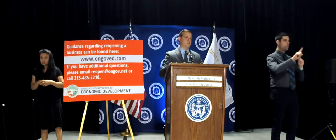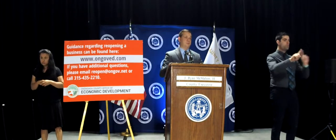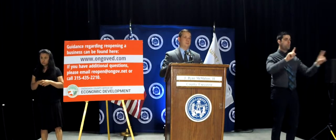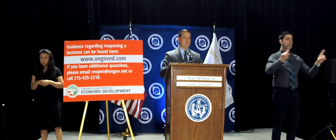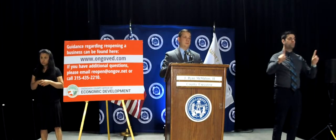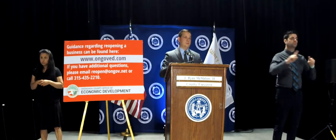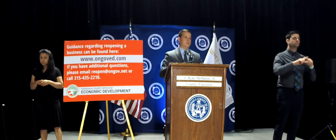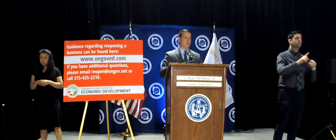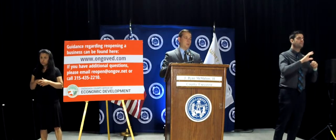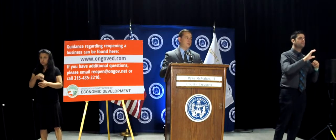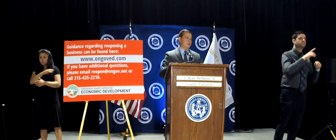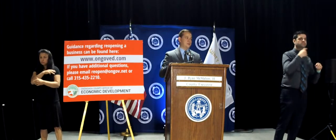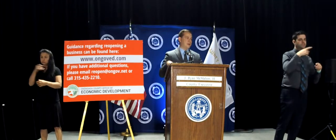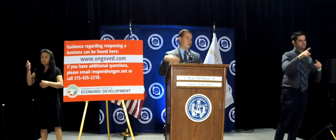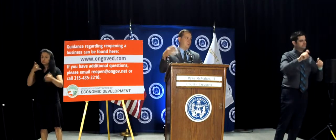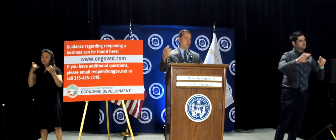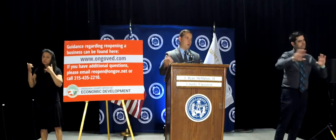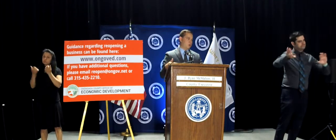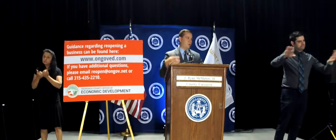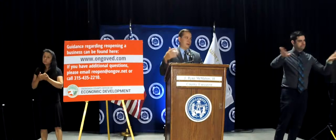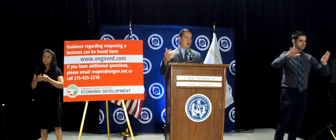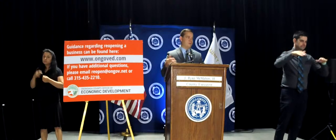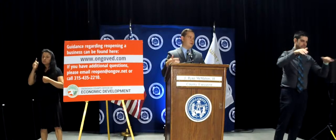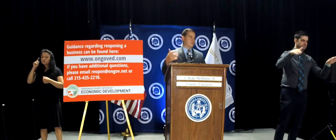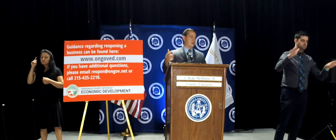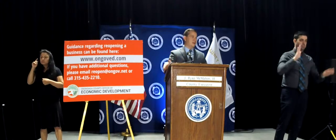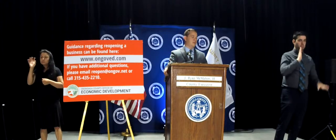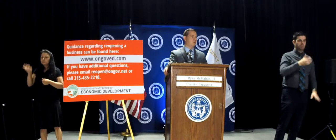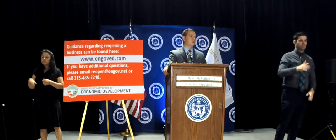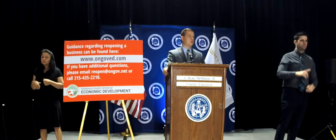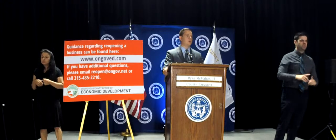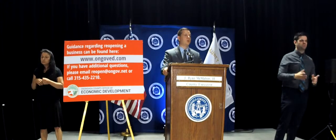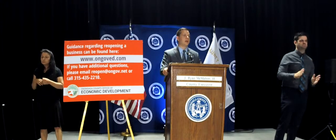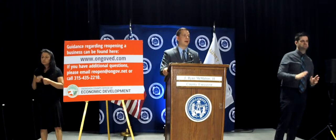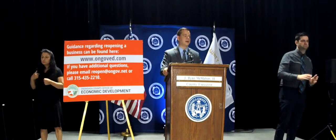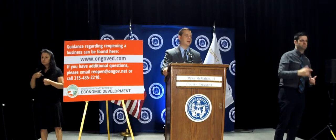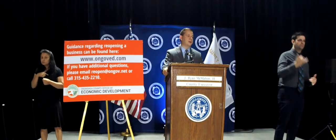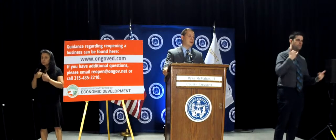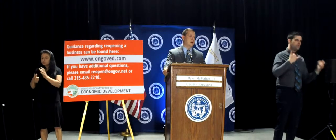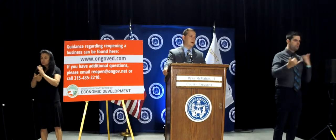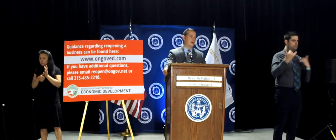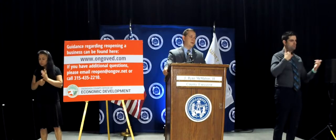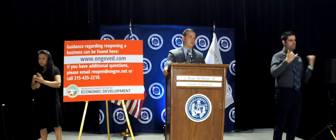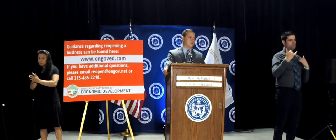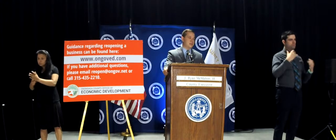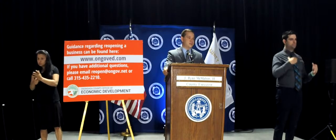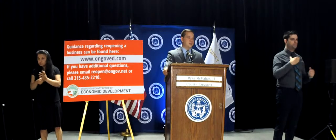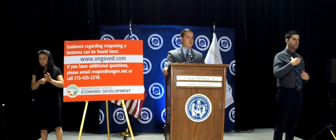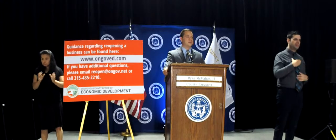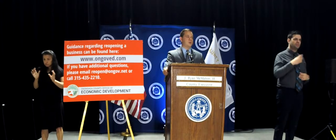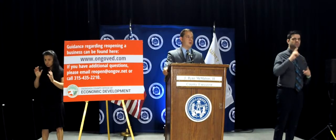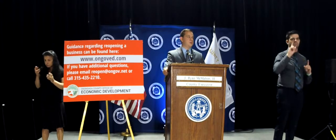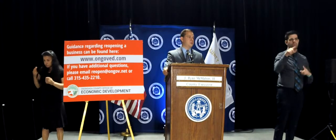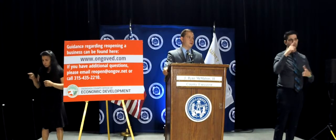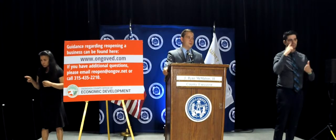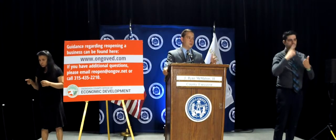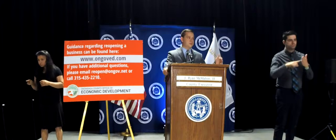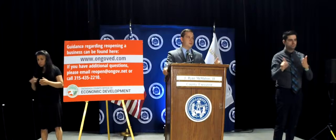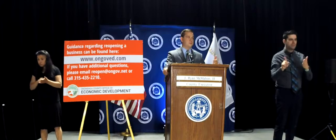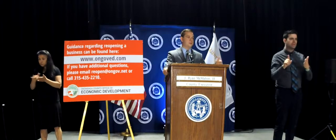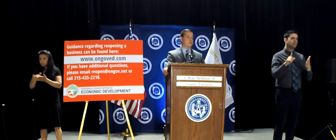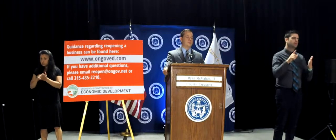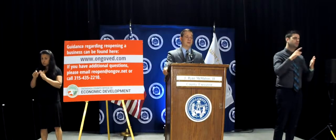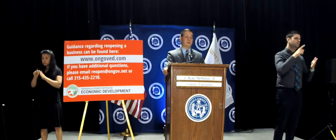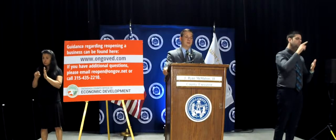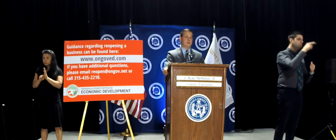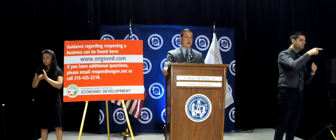in with complaints all the time where we're going out investigating, enforcing when we can. And the state's getting some calls and they're doing the